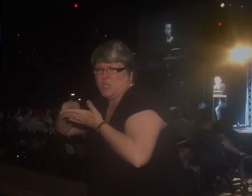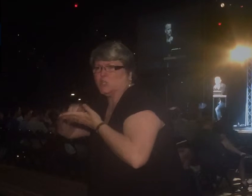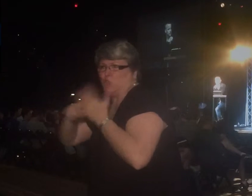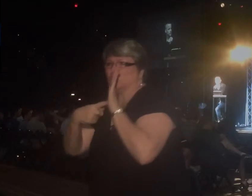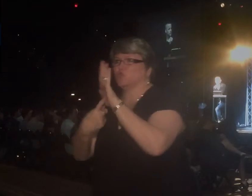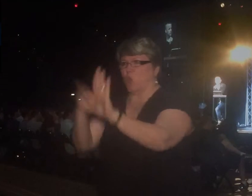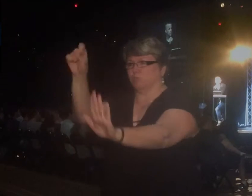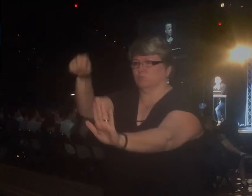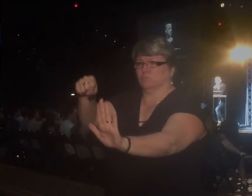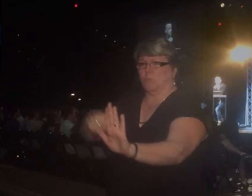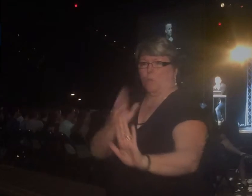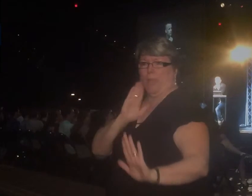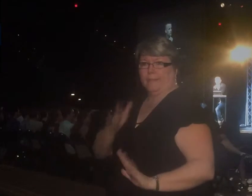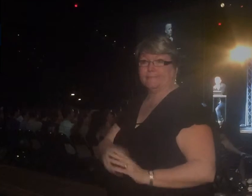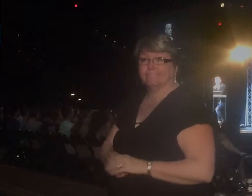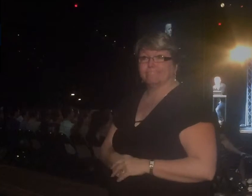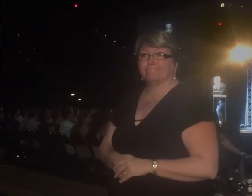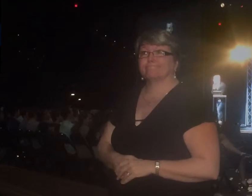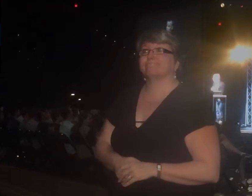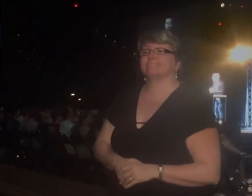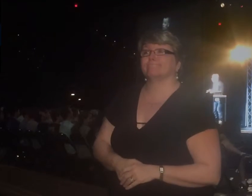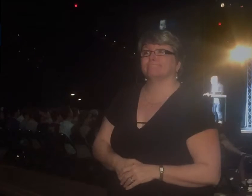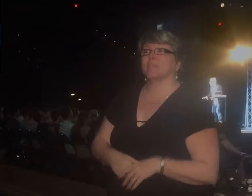There's been a lot of research on that.